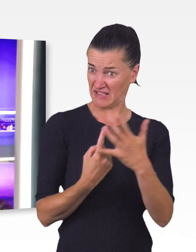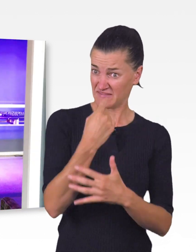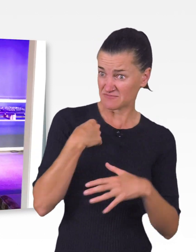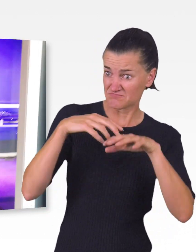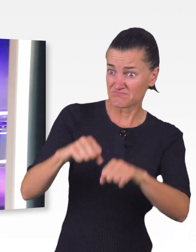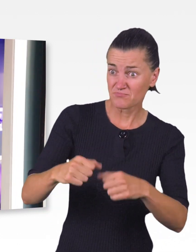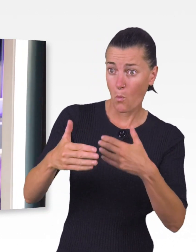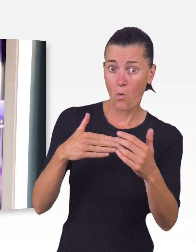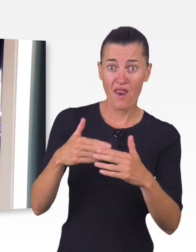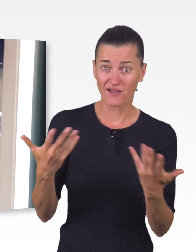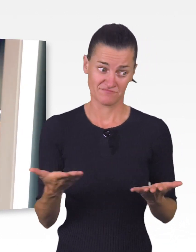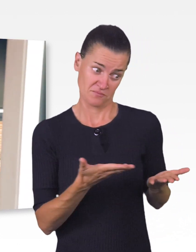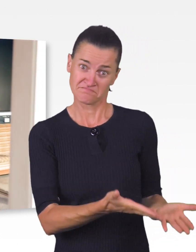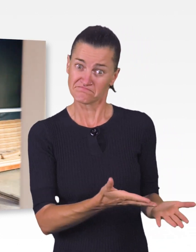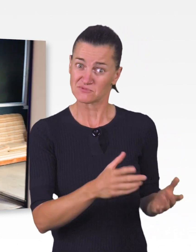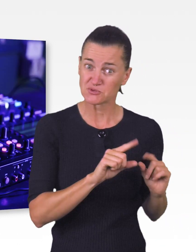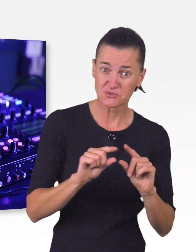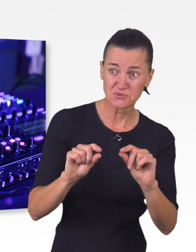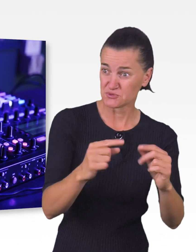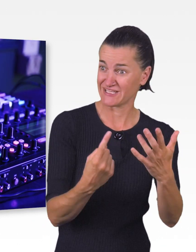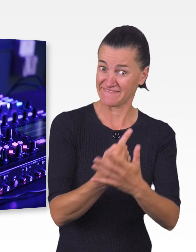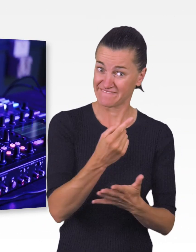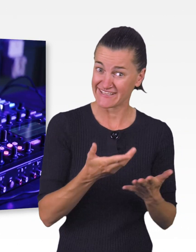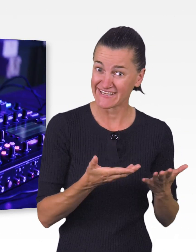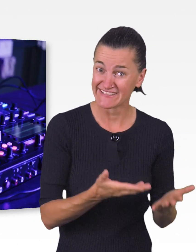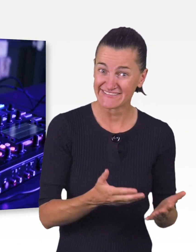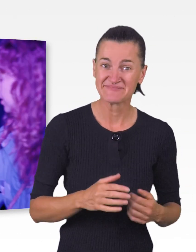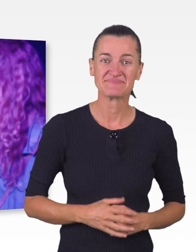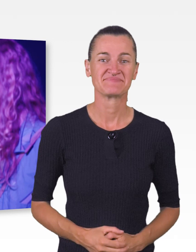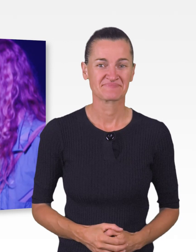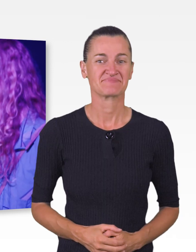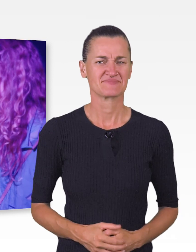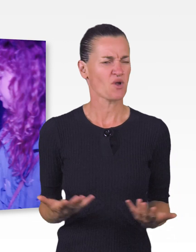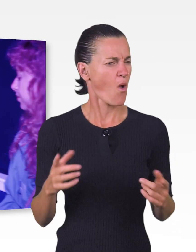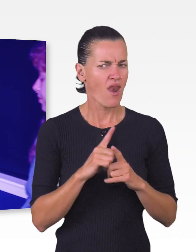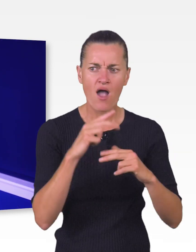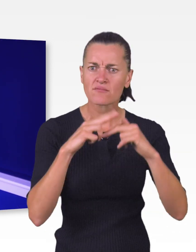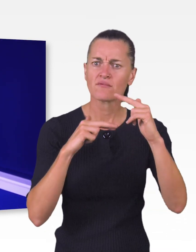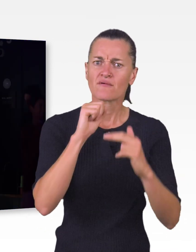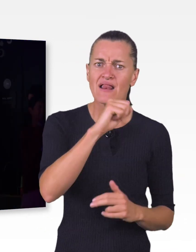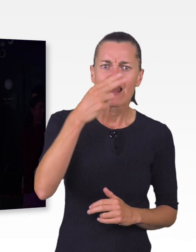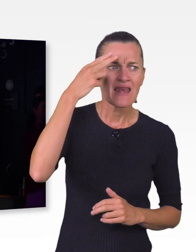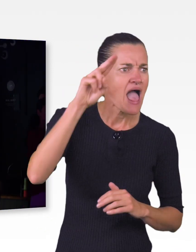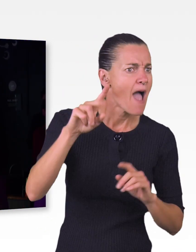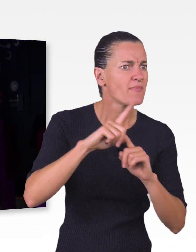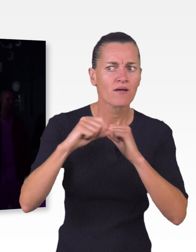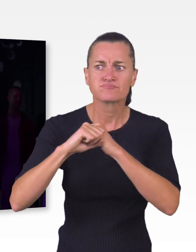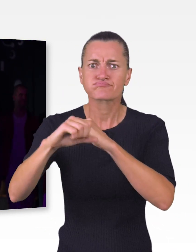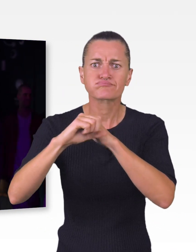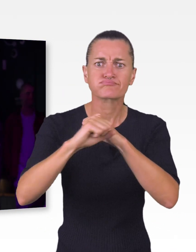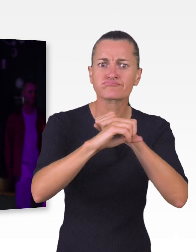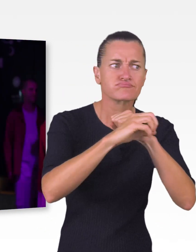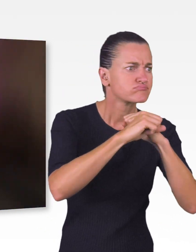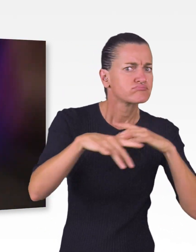Ramanui? And so this is part of building his brand and having that exposure around Christchurch. I know